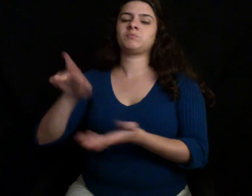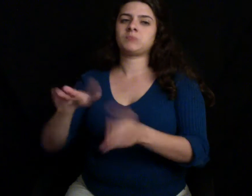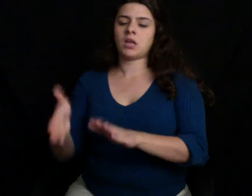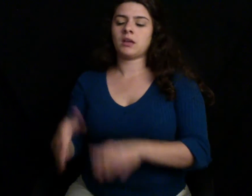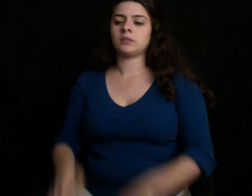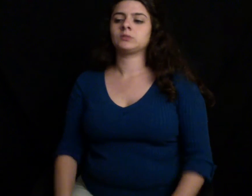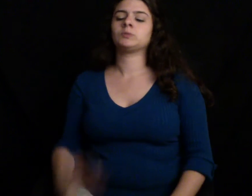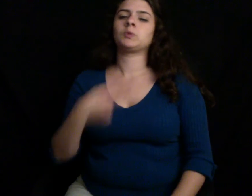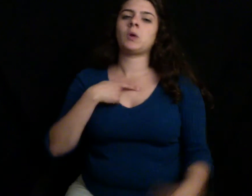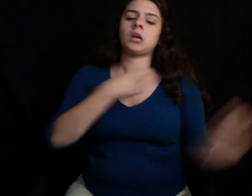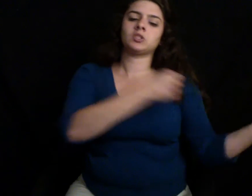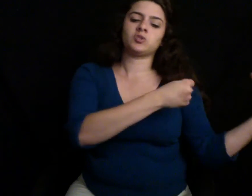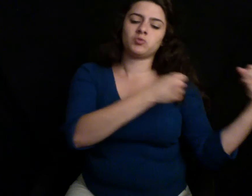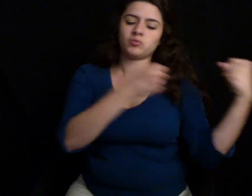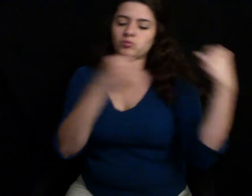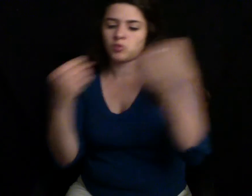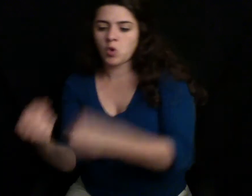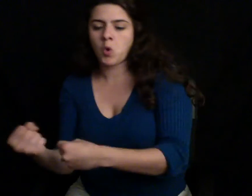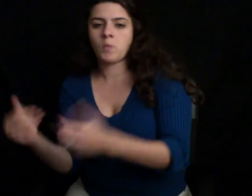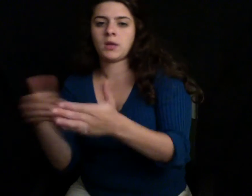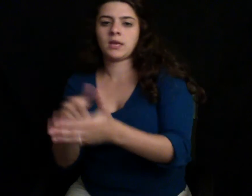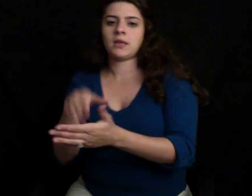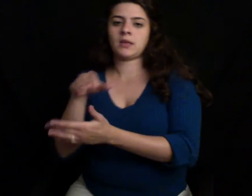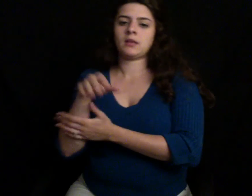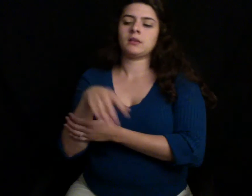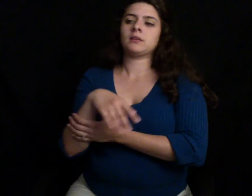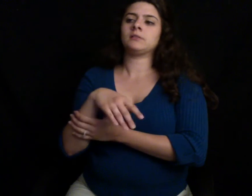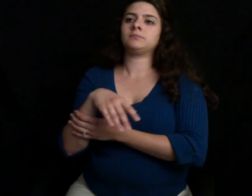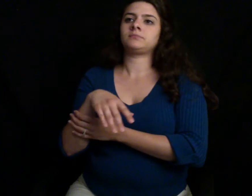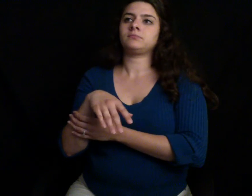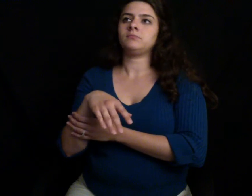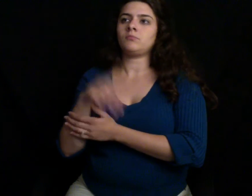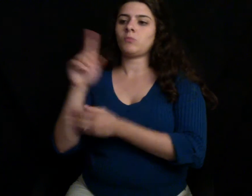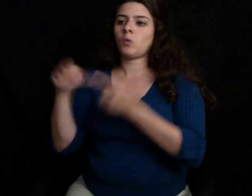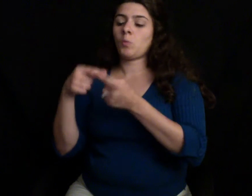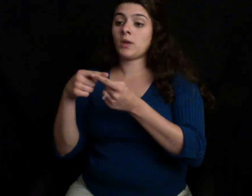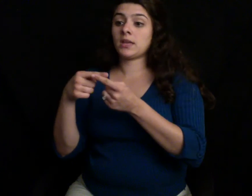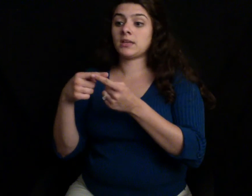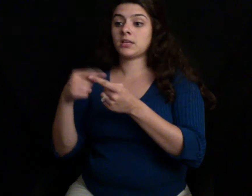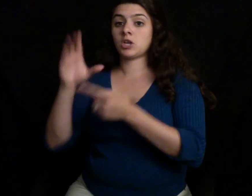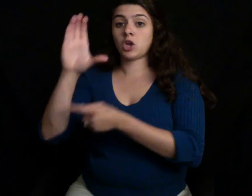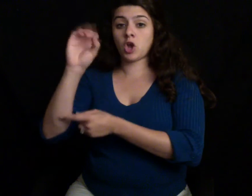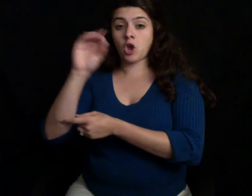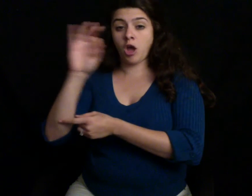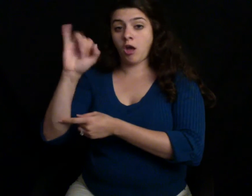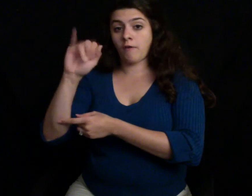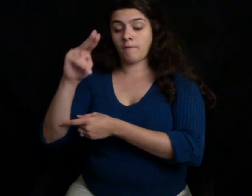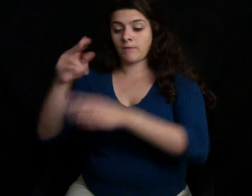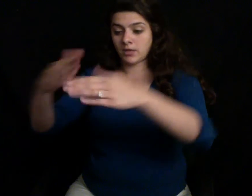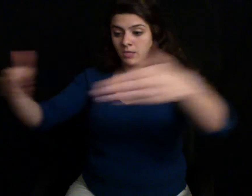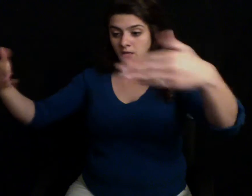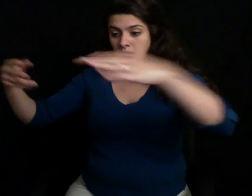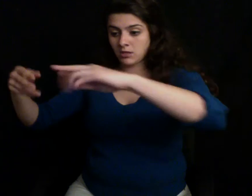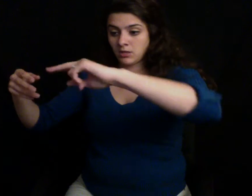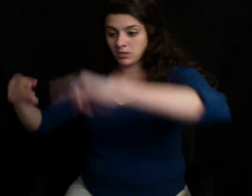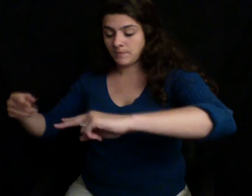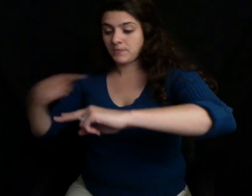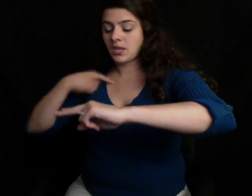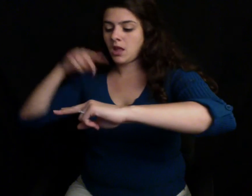look in the coffin, she's got this damn smirk on her face. I'm like, God, this woman, man, she's just superwoman, man. And I